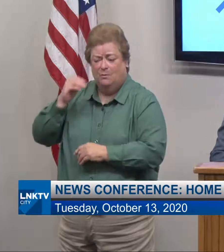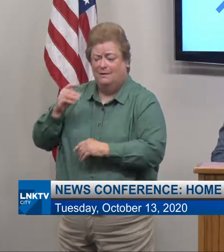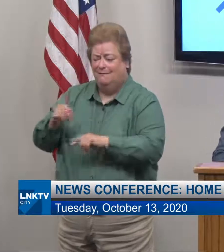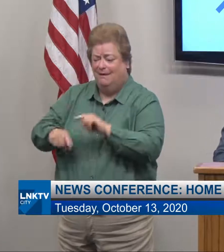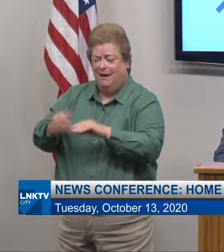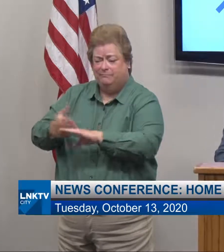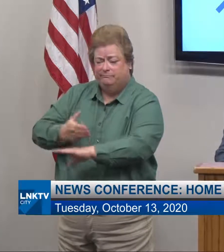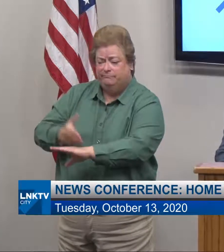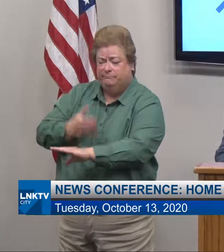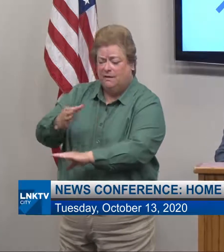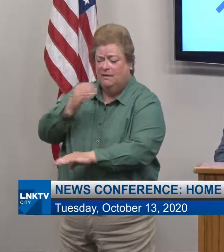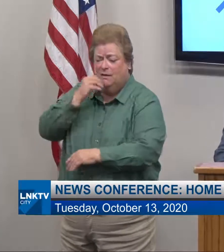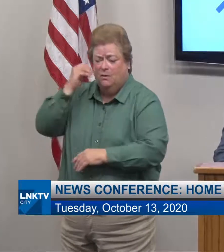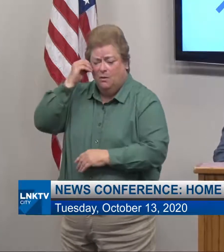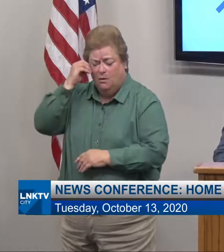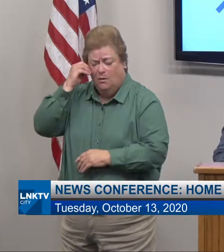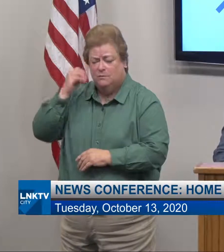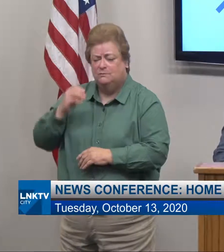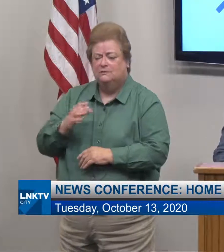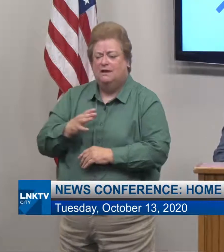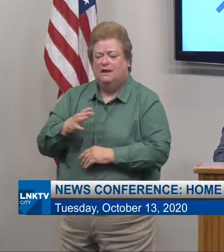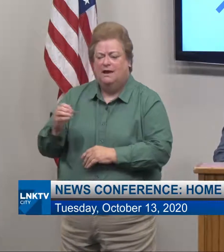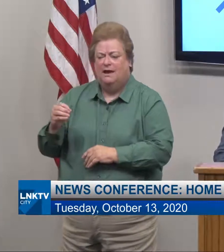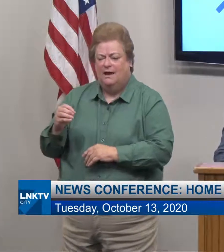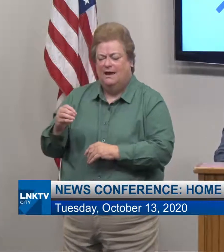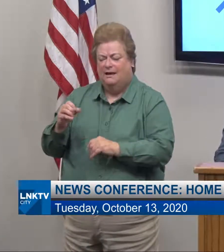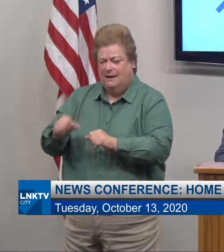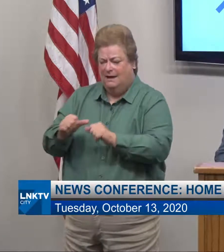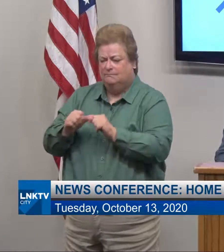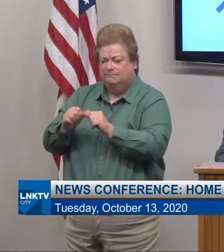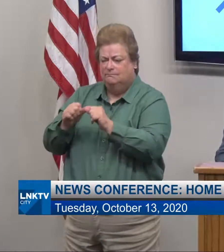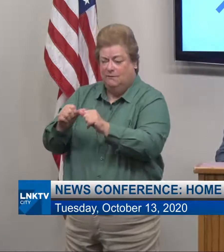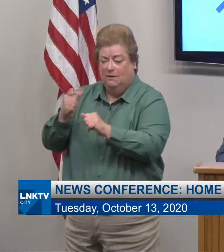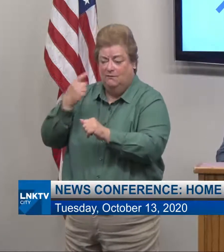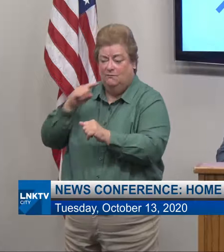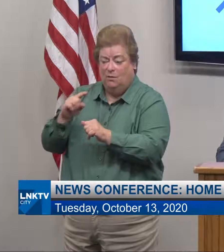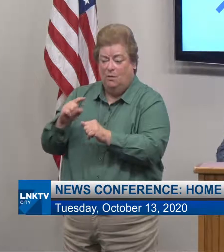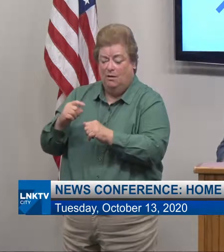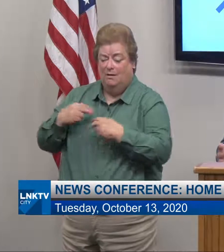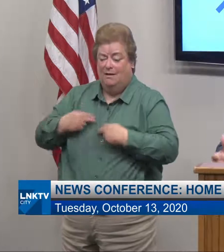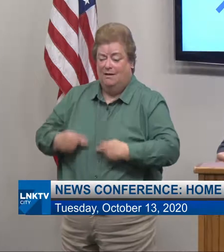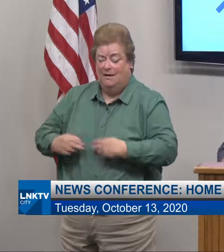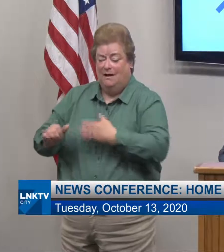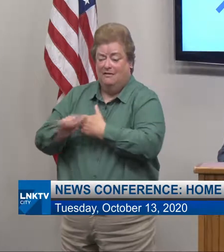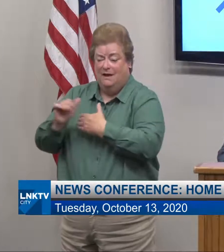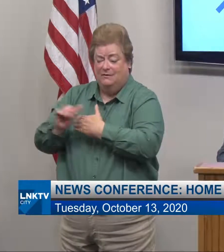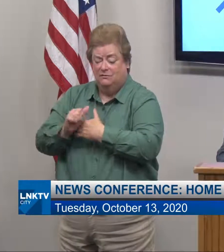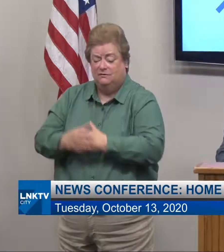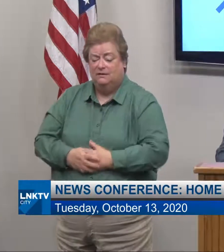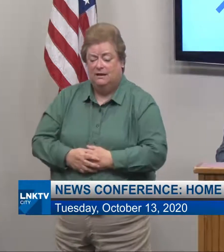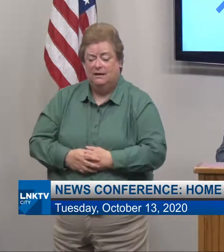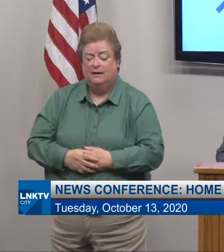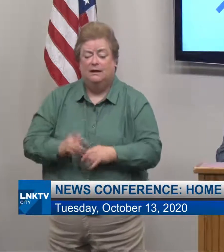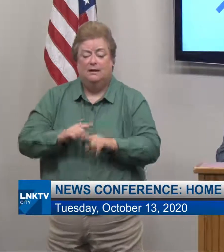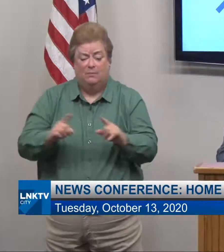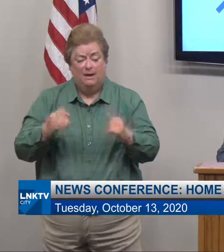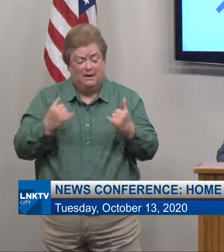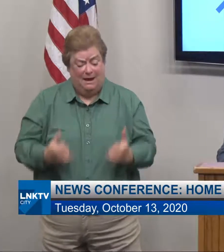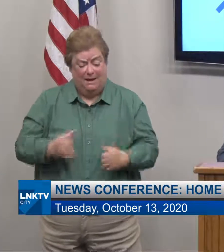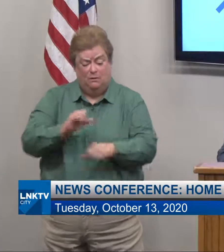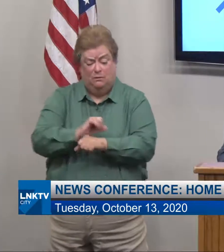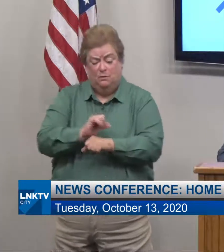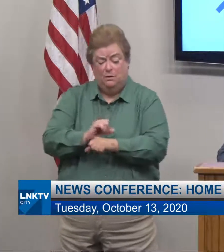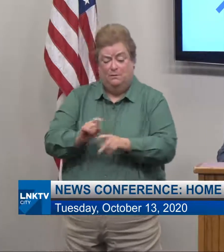lead to the development and persistence of residential health hazards. But the work begins in our communities and